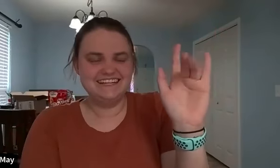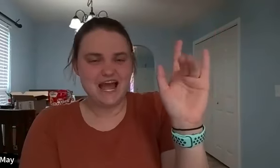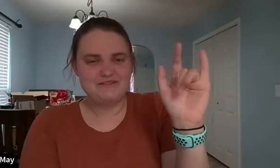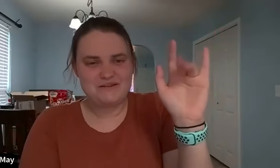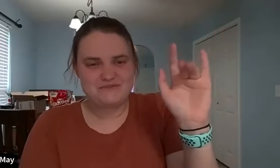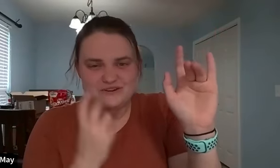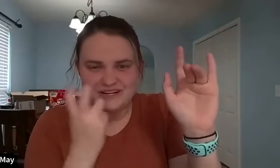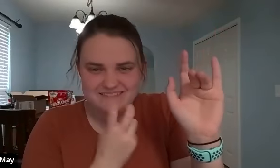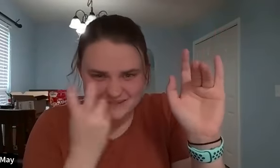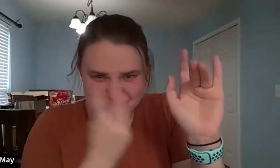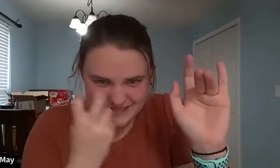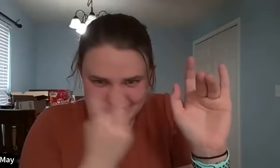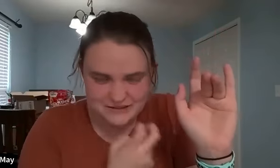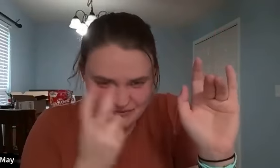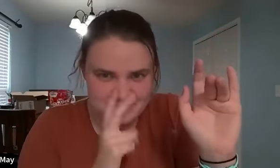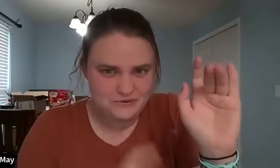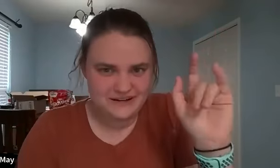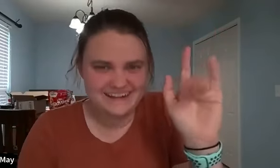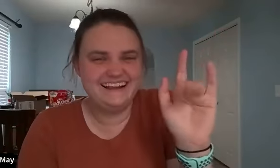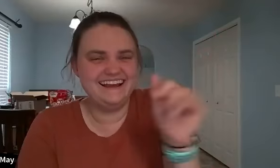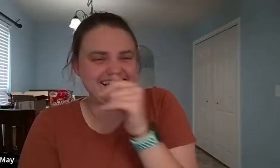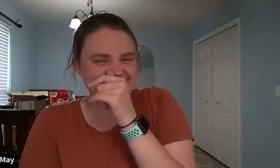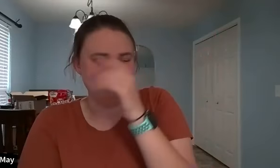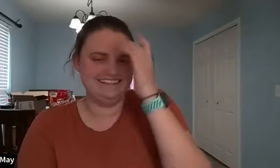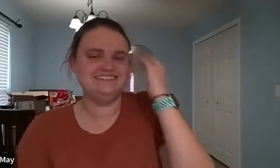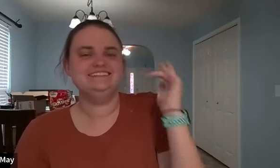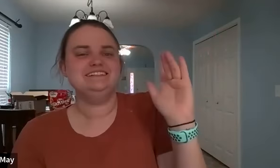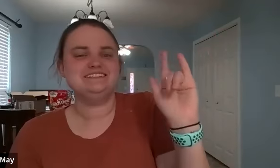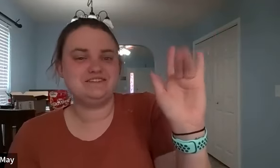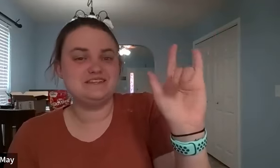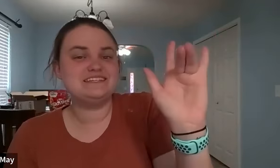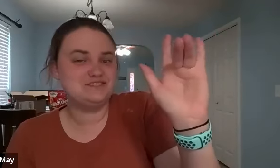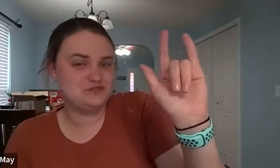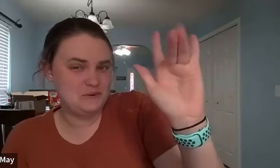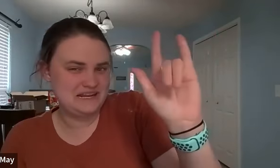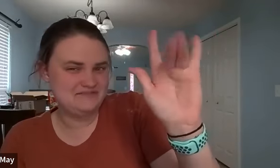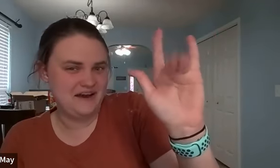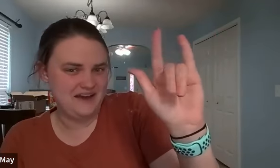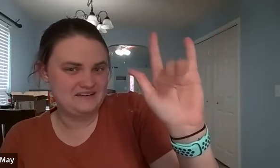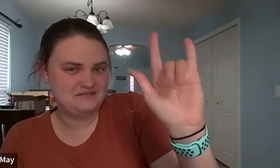I've gotten real good at the lip reading. So this is 25.